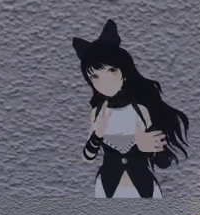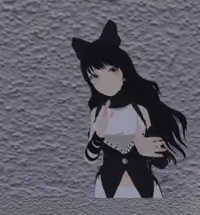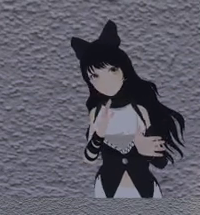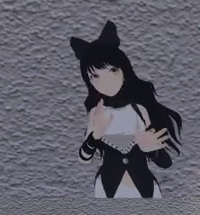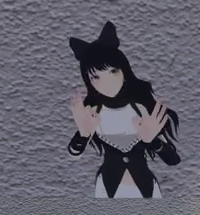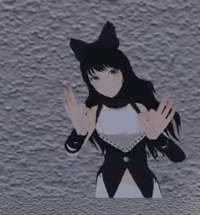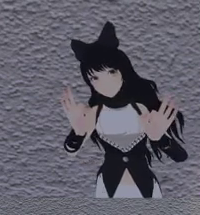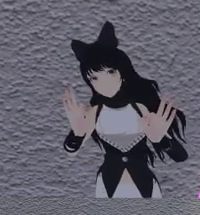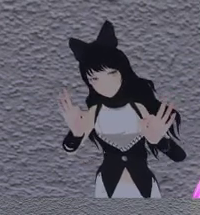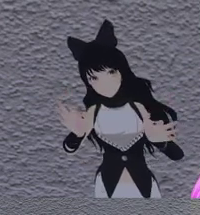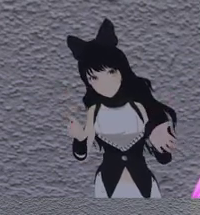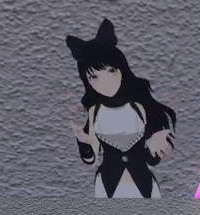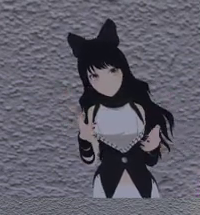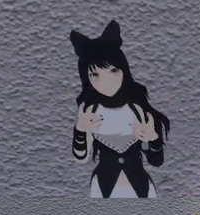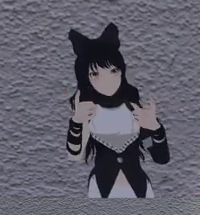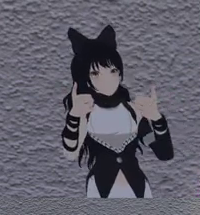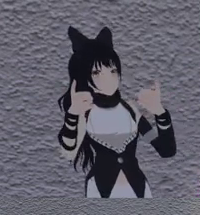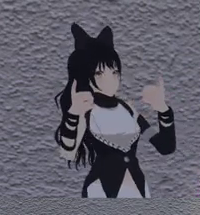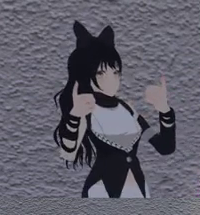fine.